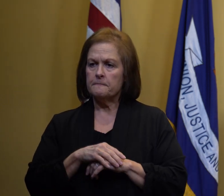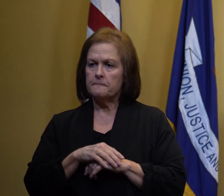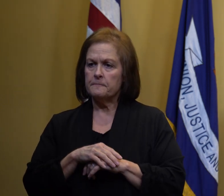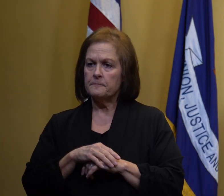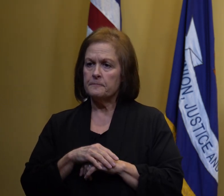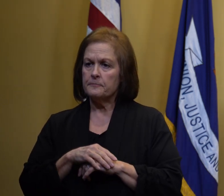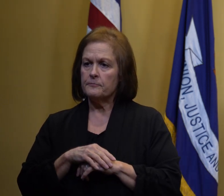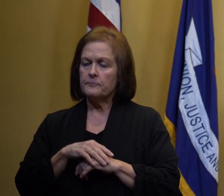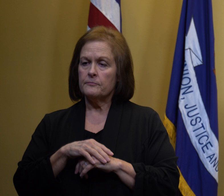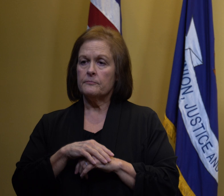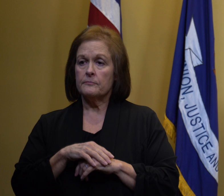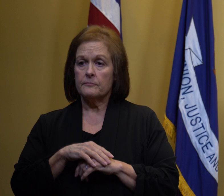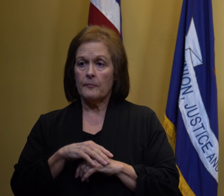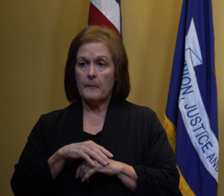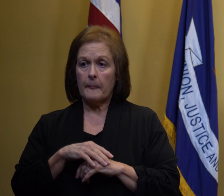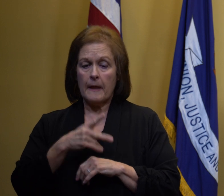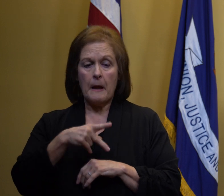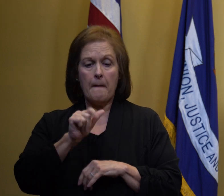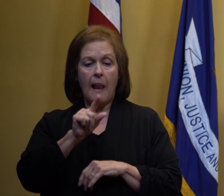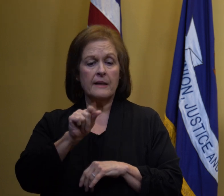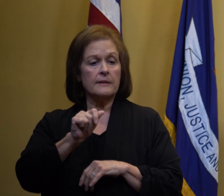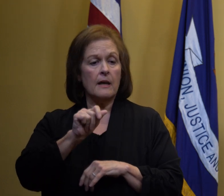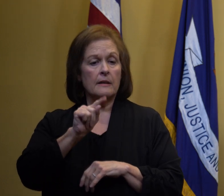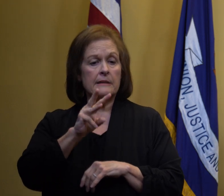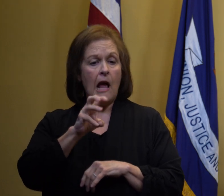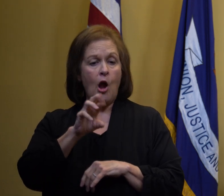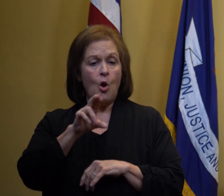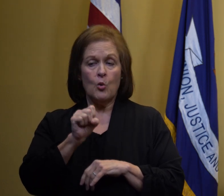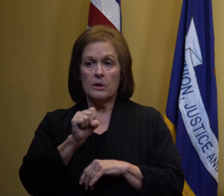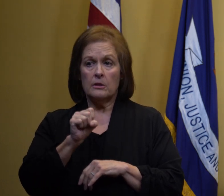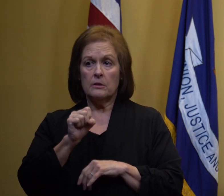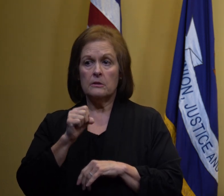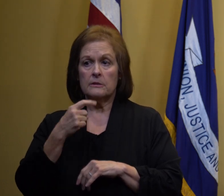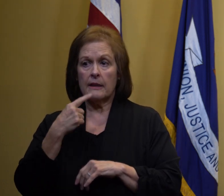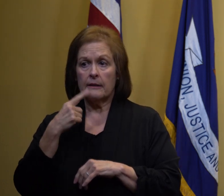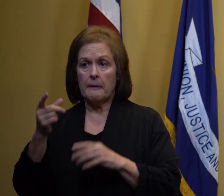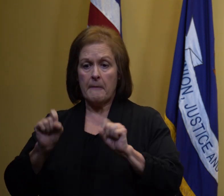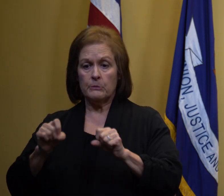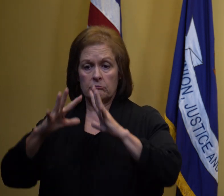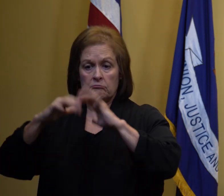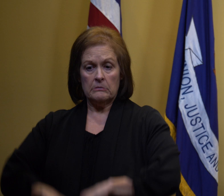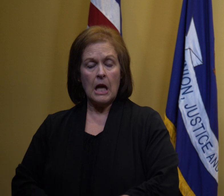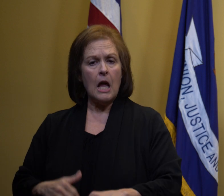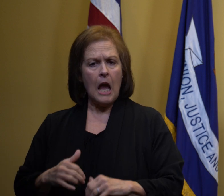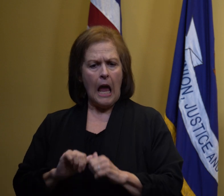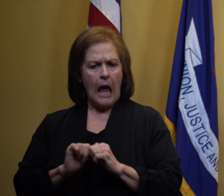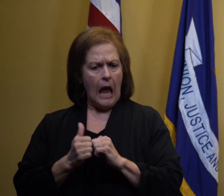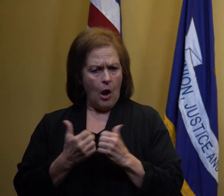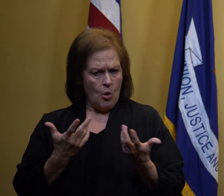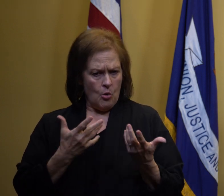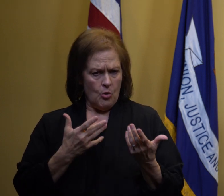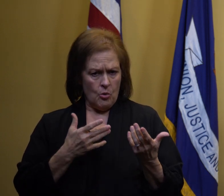asking. The Plaza Tower, you announced the potential demo of that. How would that work? Is